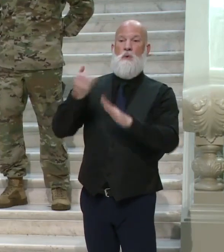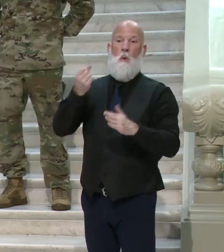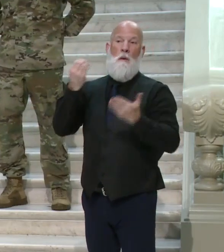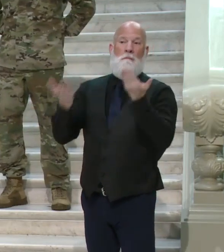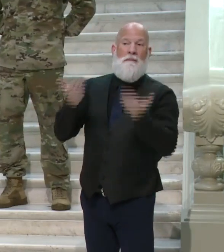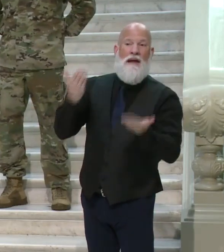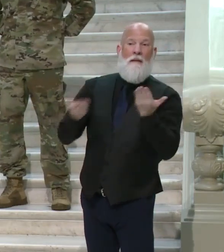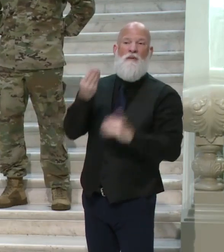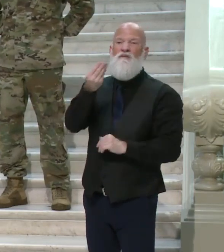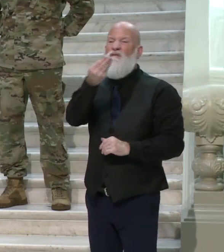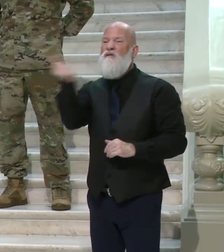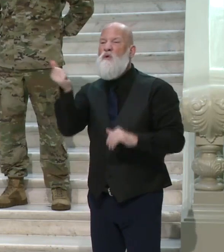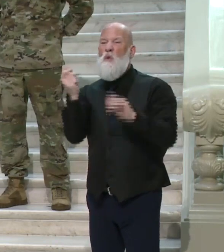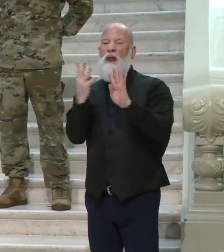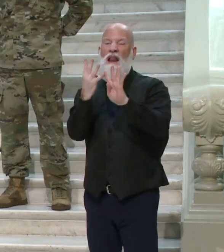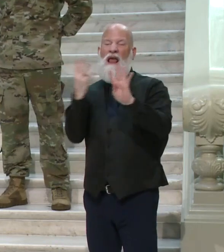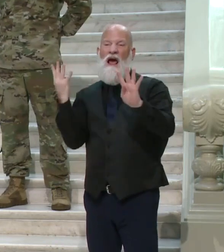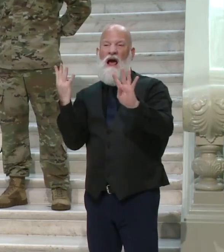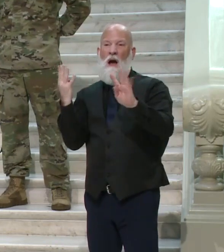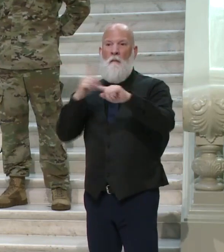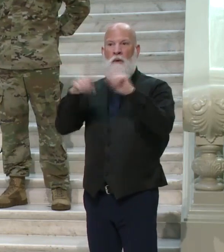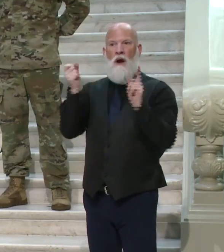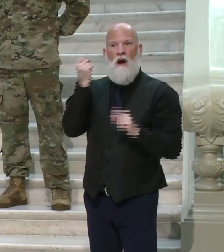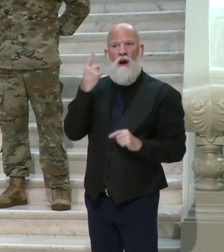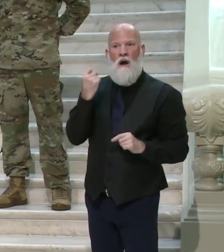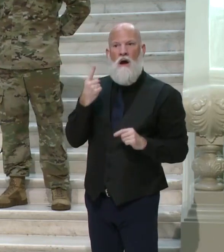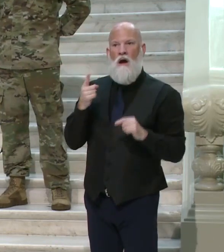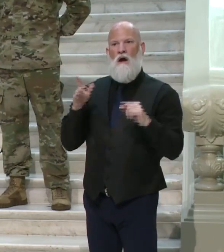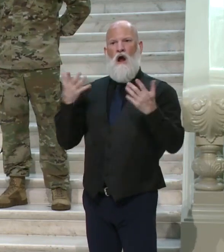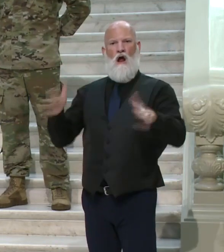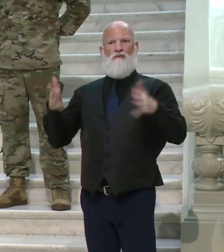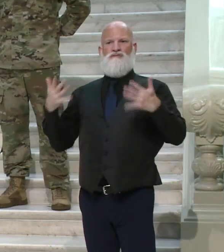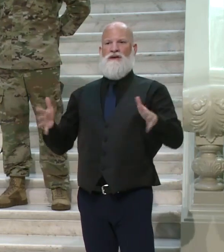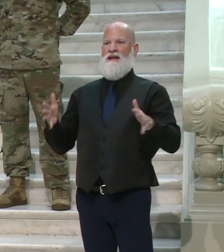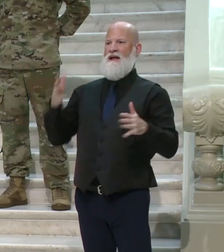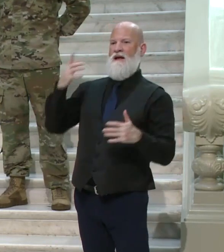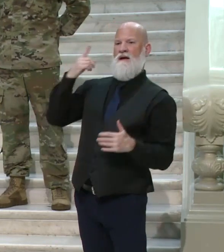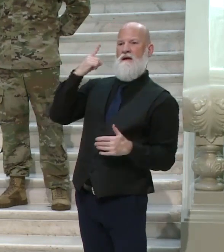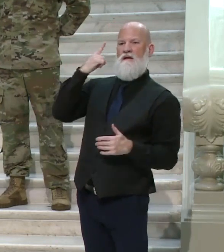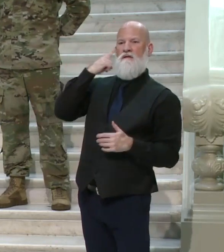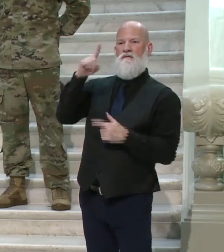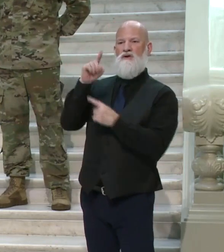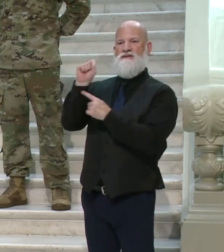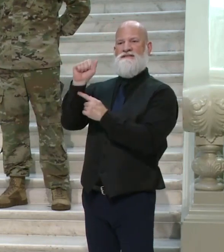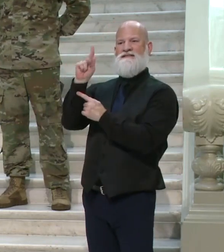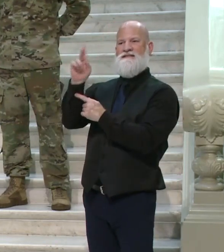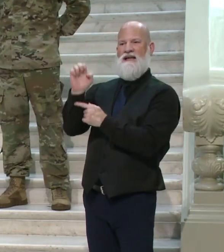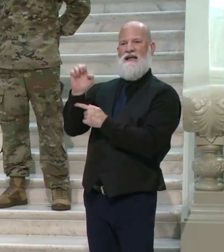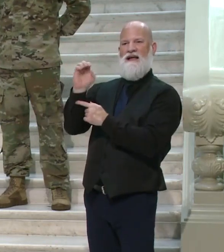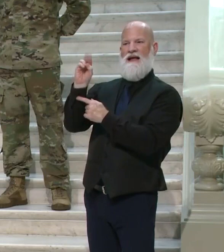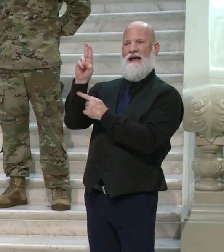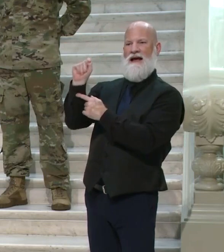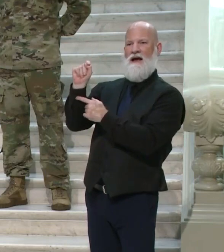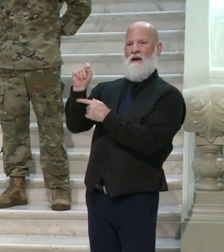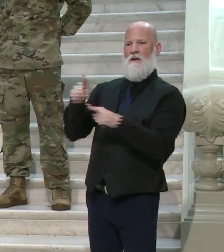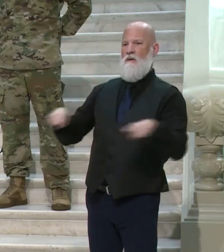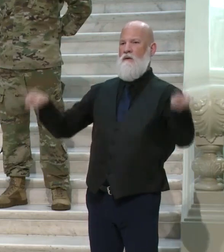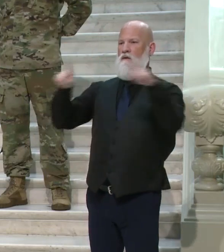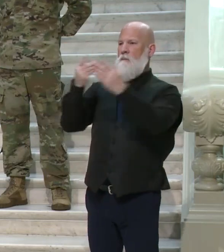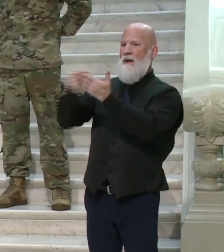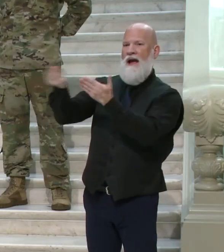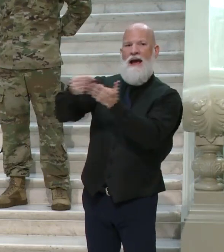waiting, but you're seeing that for some takeout, right? So this is, I mean, this is uncharted territory. We had never done this